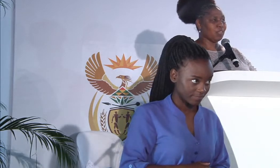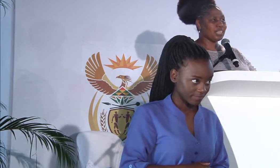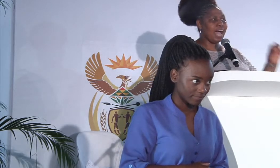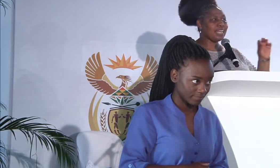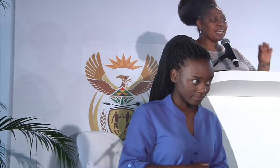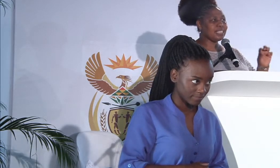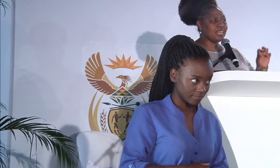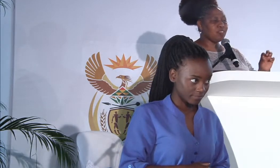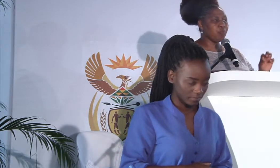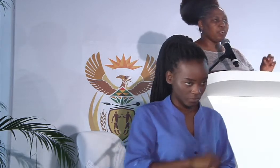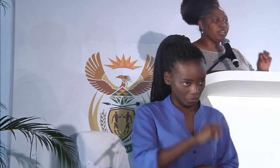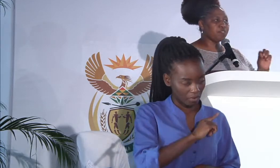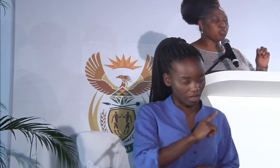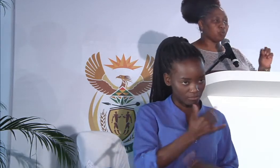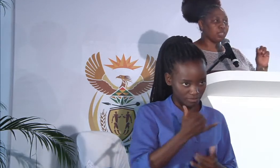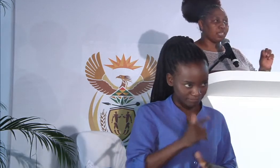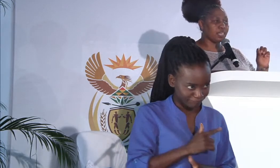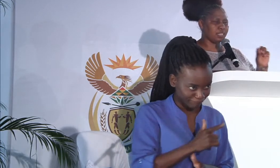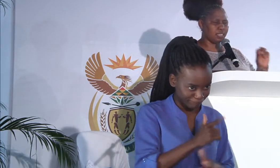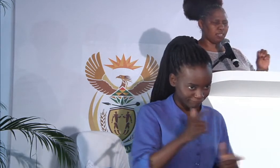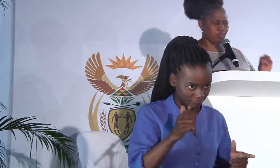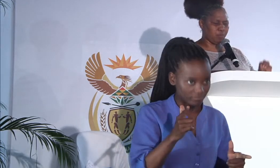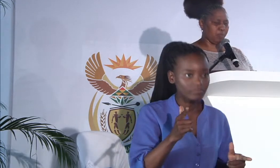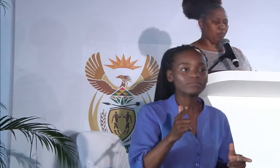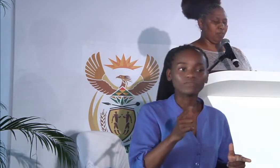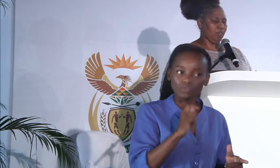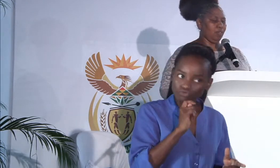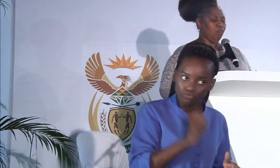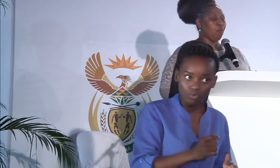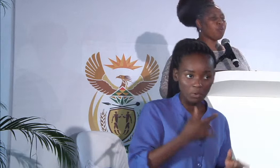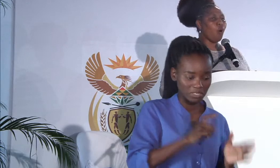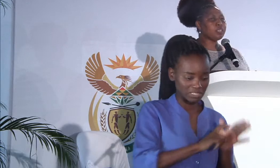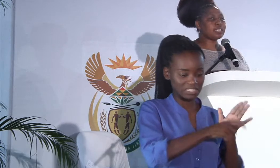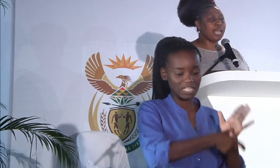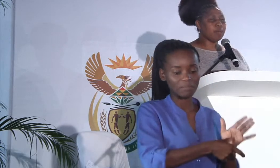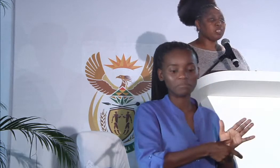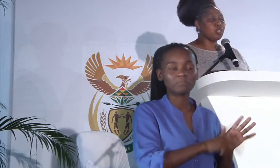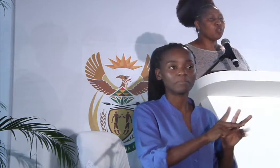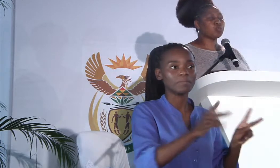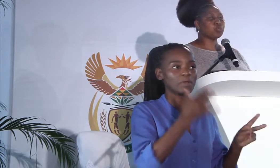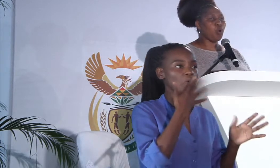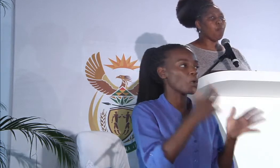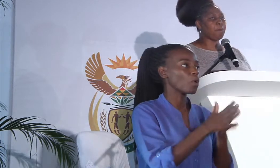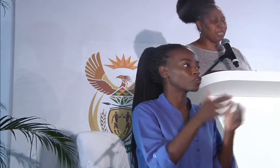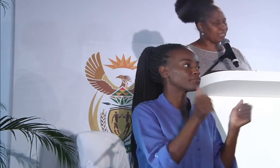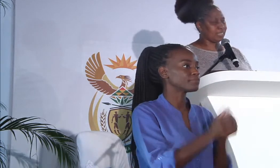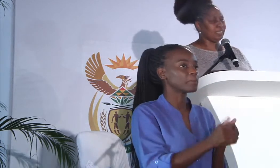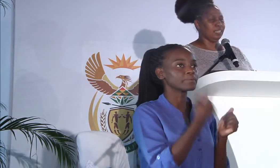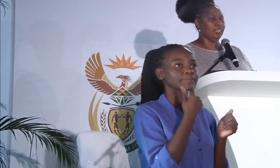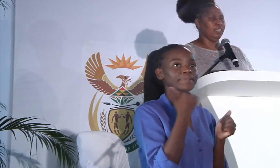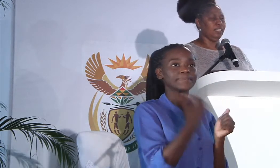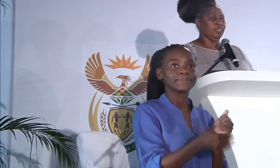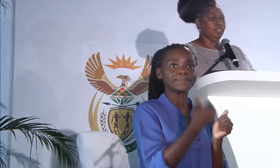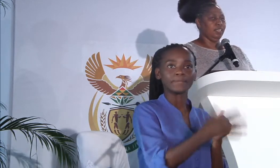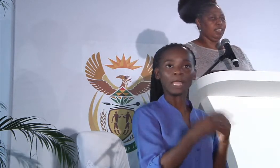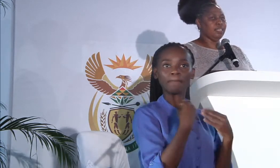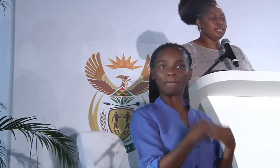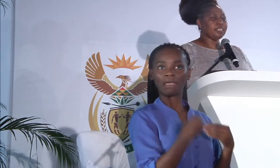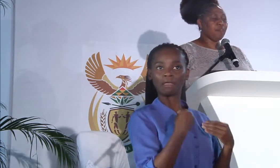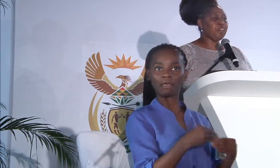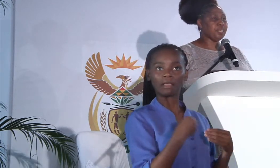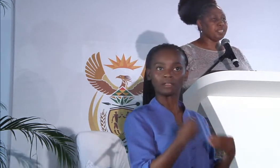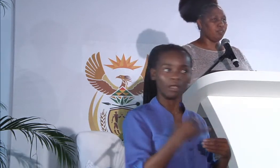Because I can tell you we lived through that as disabled people. We got kept so busy in